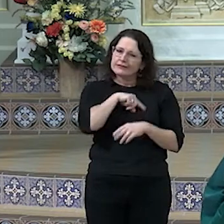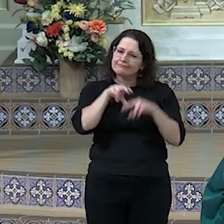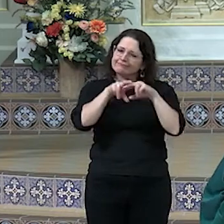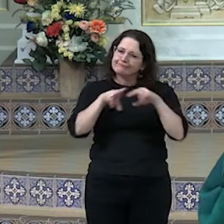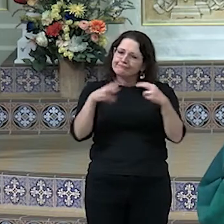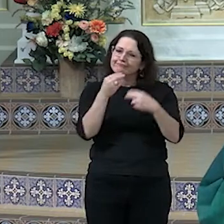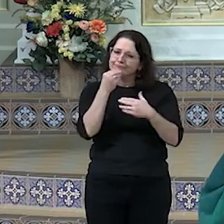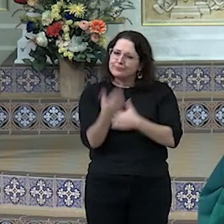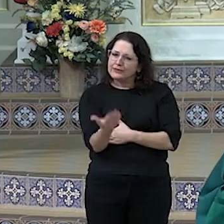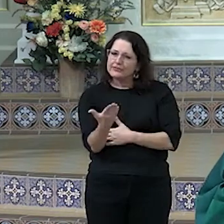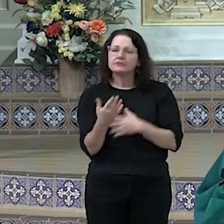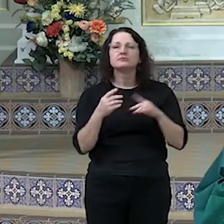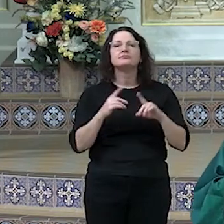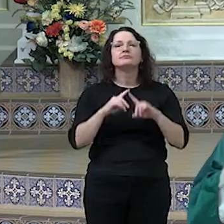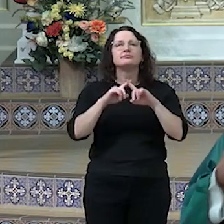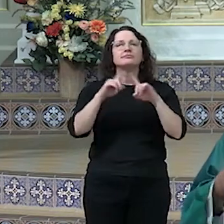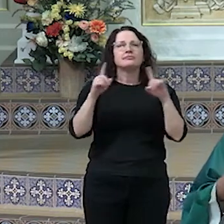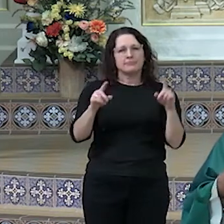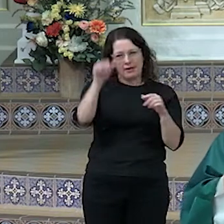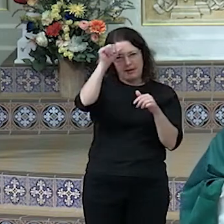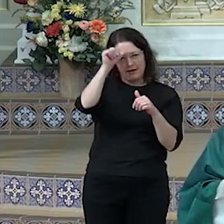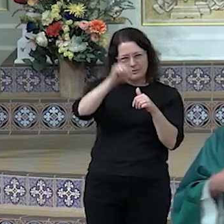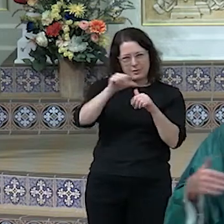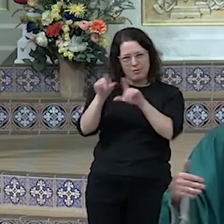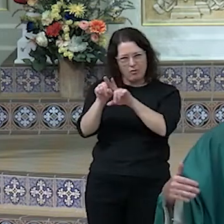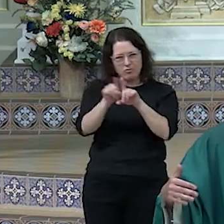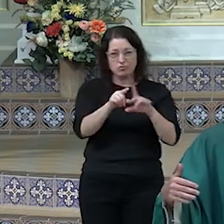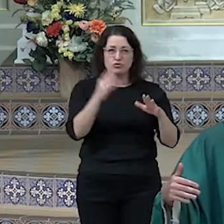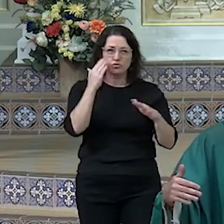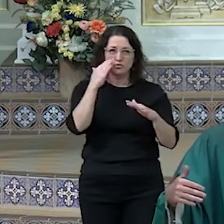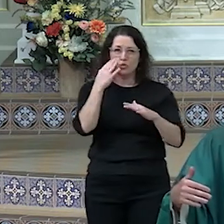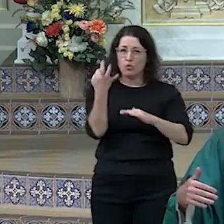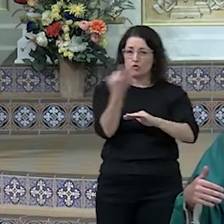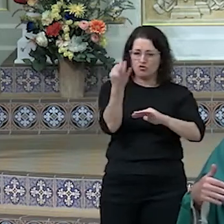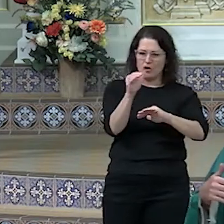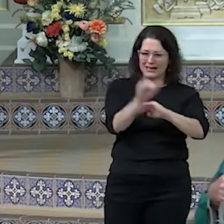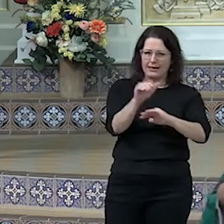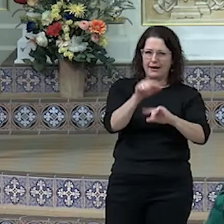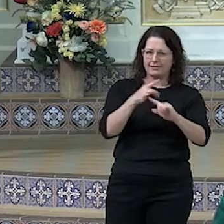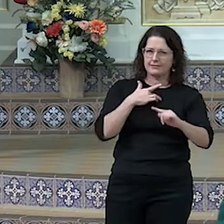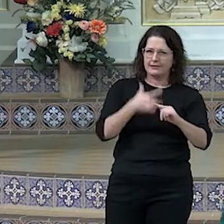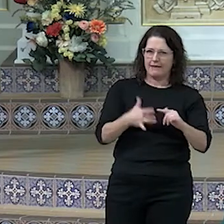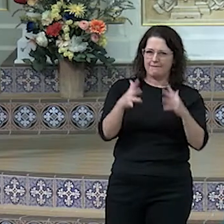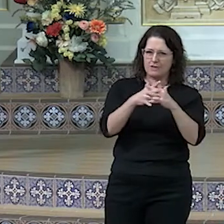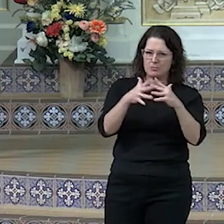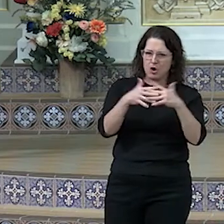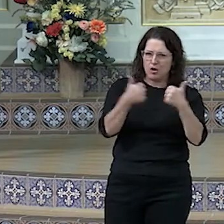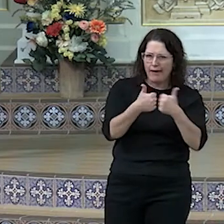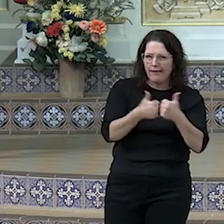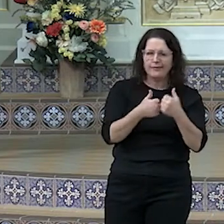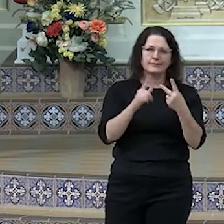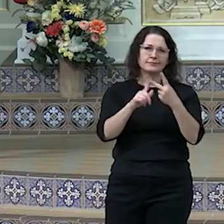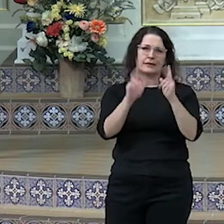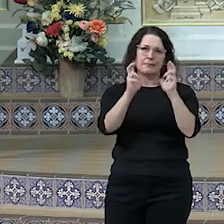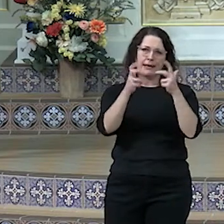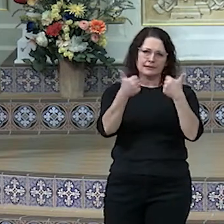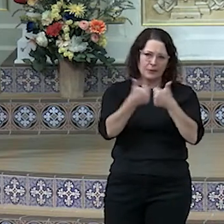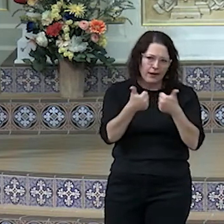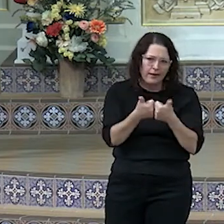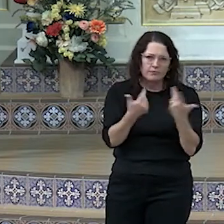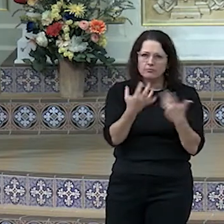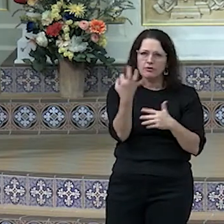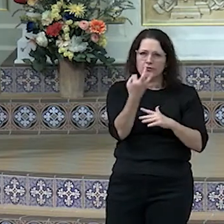I remember the conversations after football games on Friday nights or basketball games on Friday